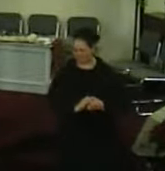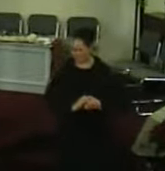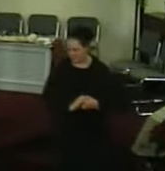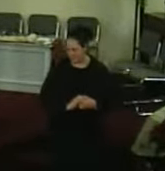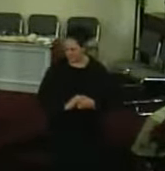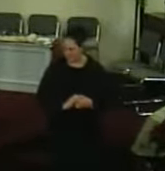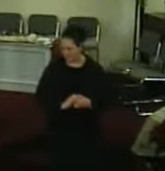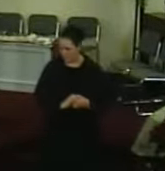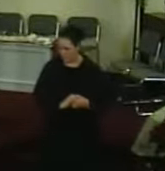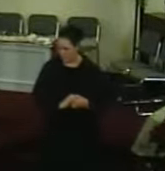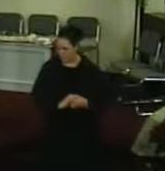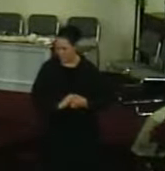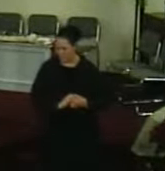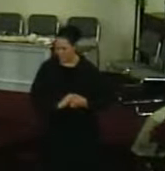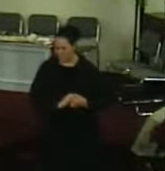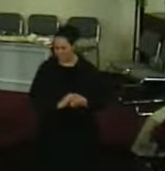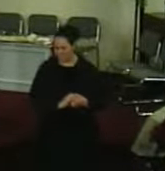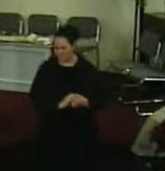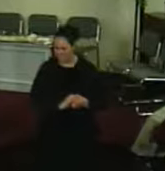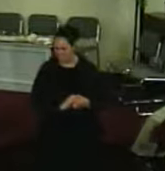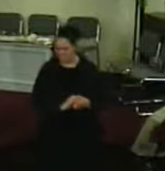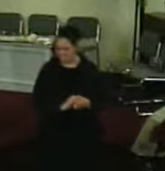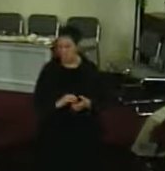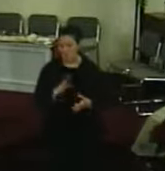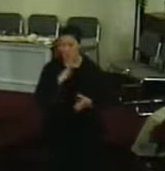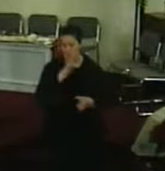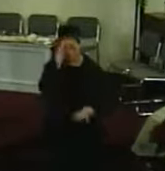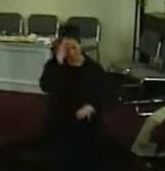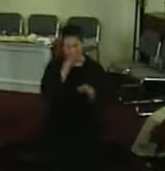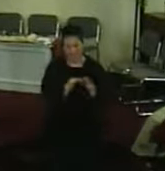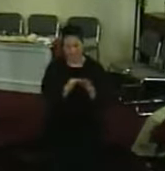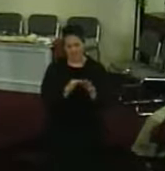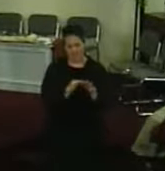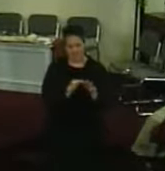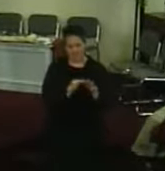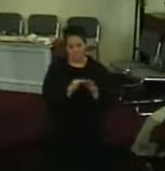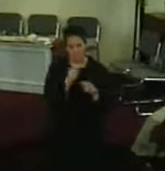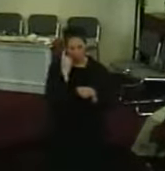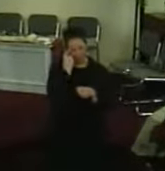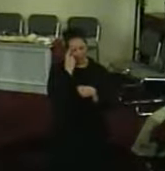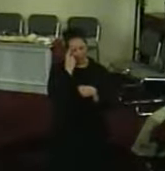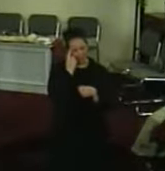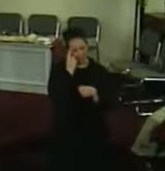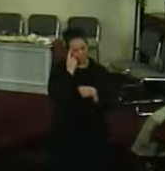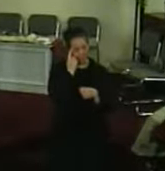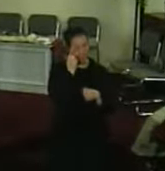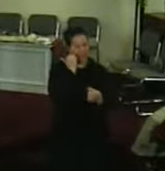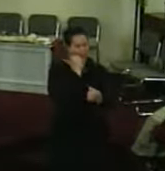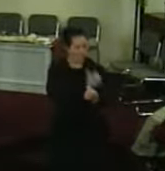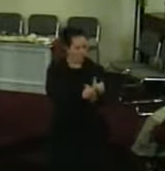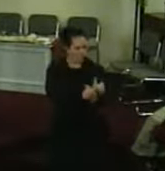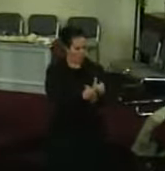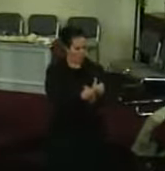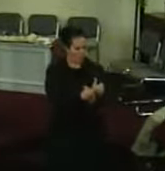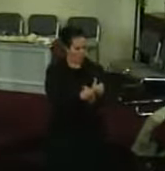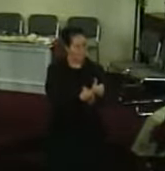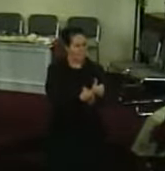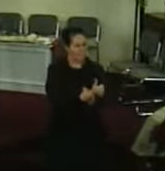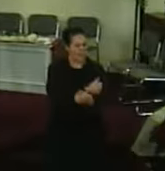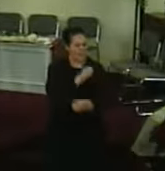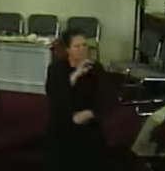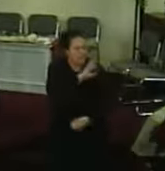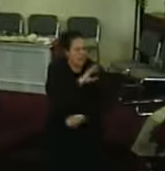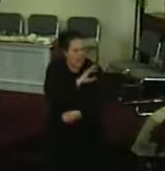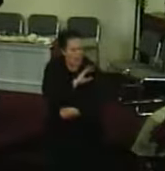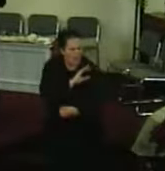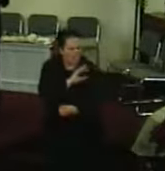When you talk about faith, you got to talk about Abraham. He was the standard of faith. Matter of fact, Paul said that if